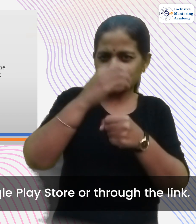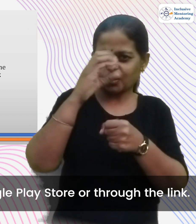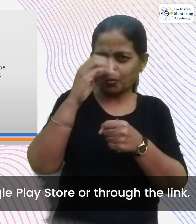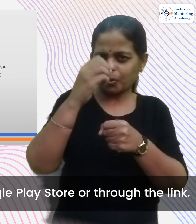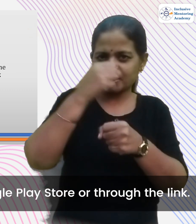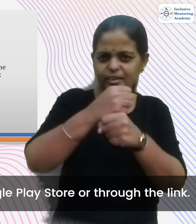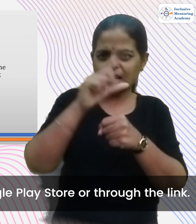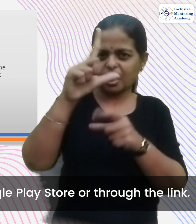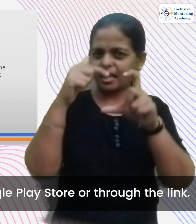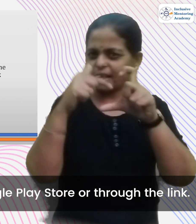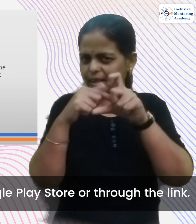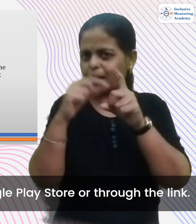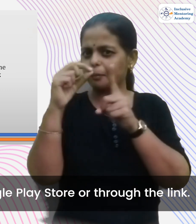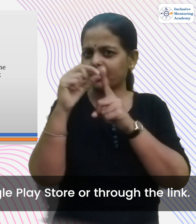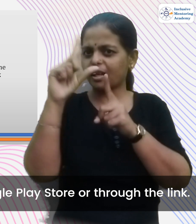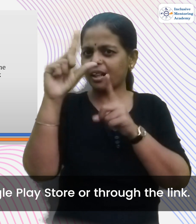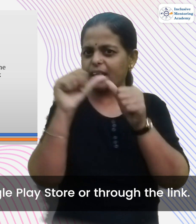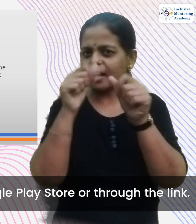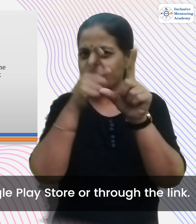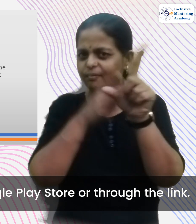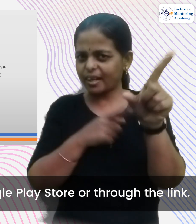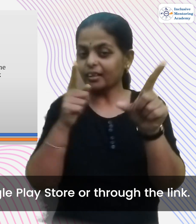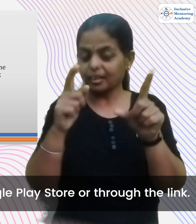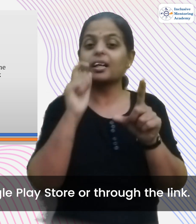First, download the app in the Google Play Store or through the link.